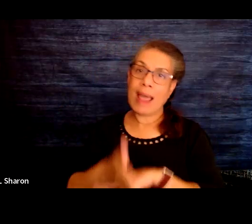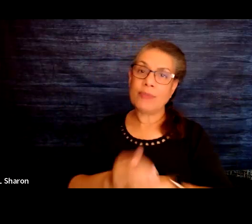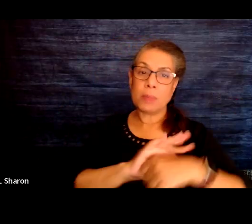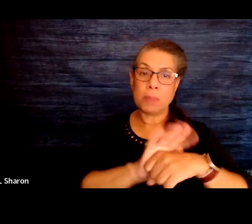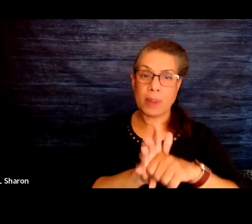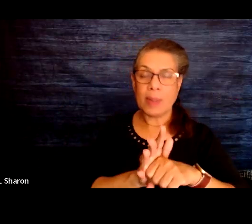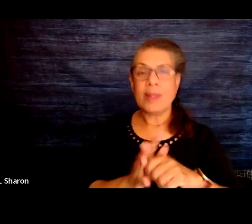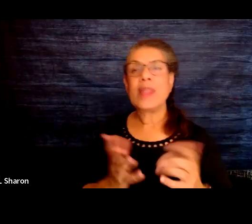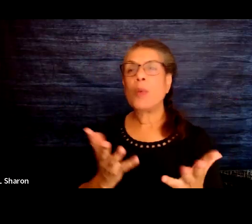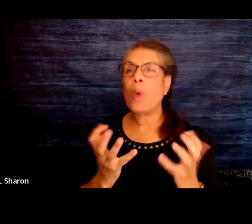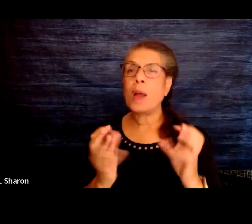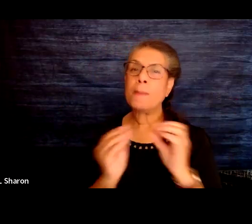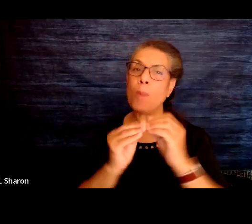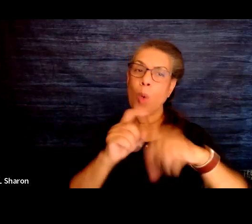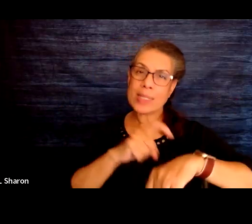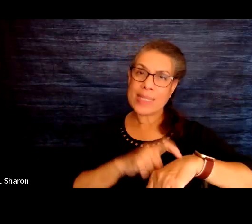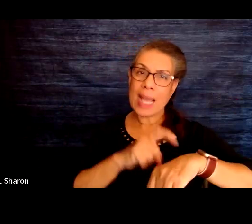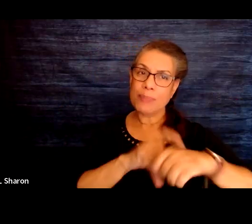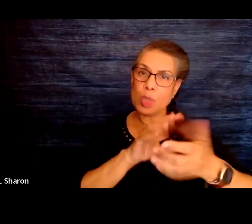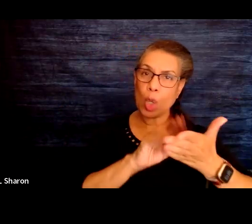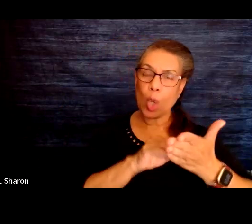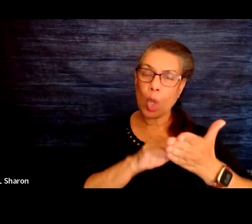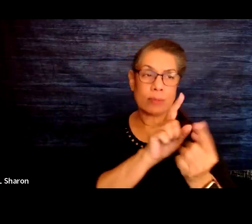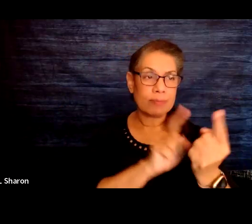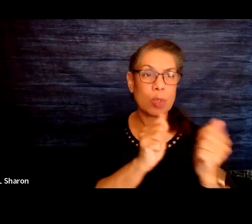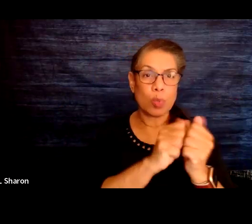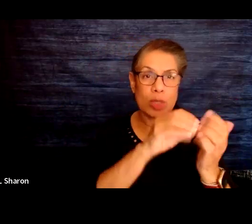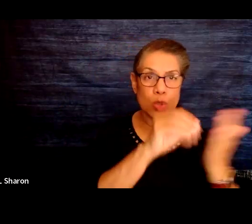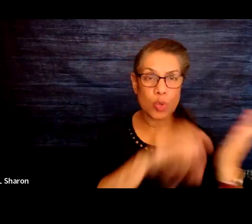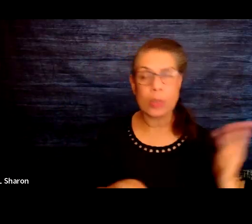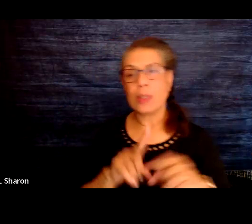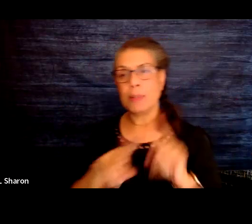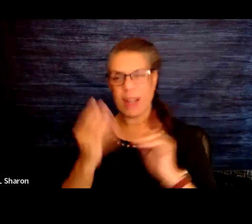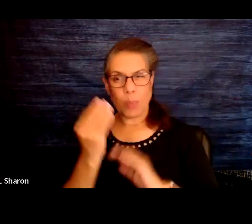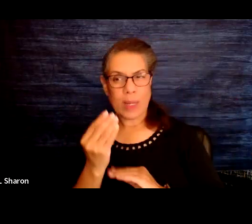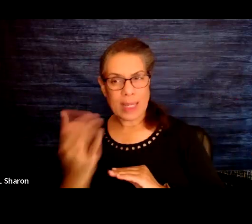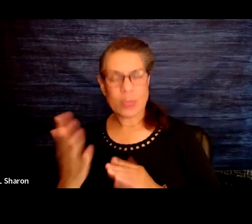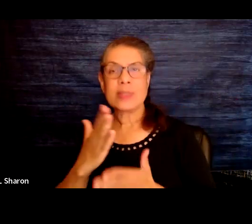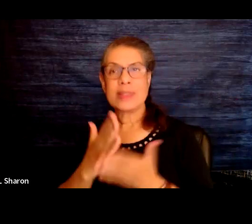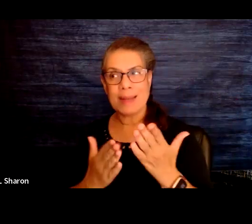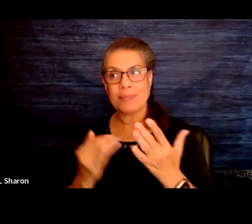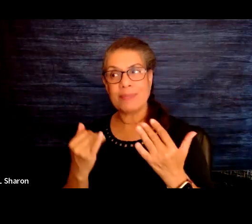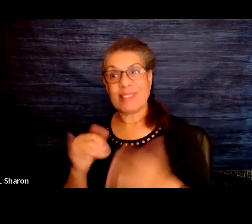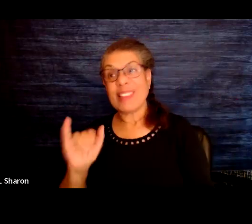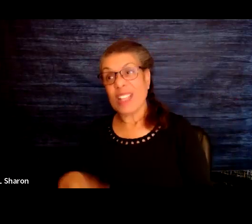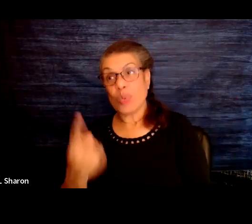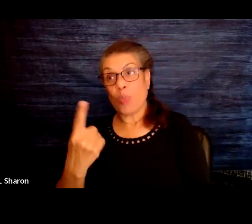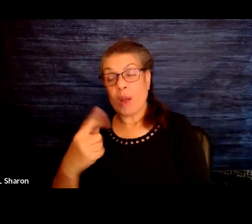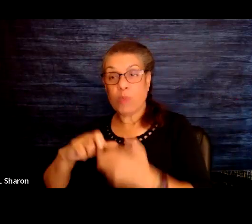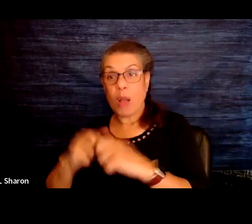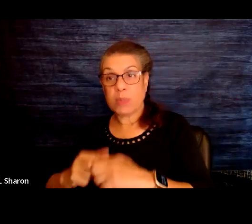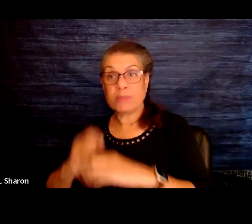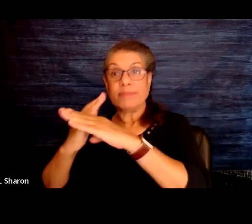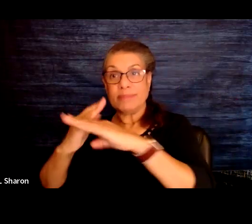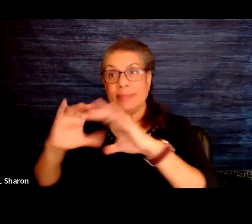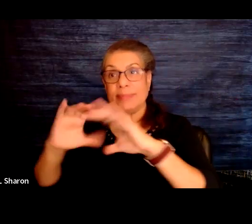time on learning and time for recovery for students. But I just wanted to raise that as an existing obstacle.